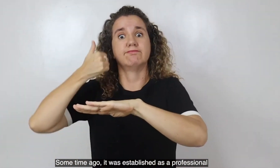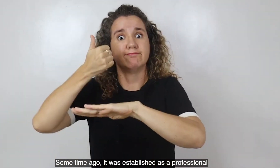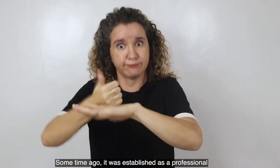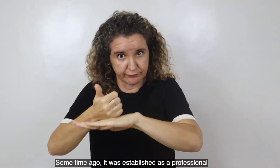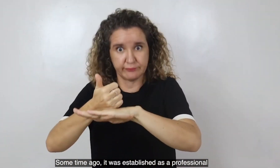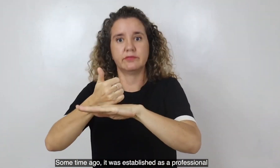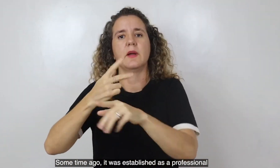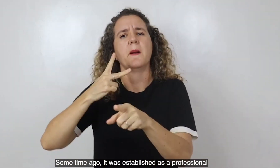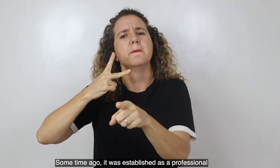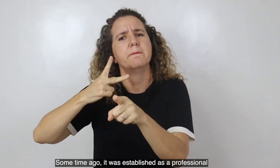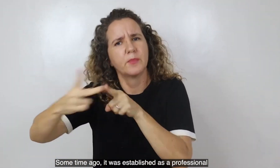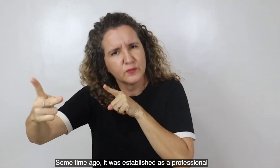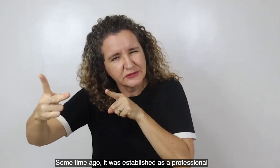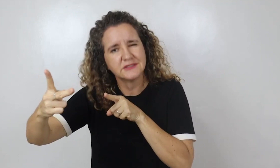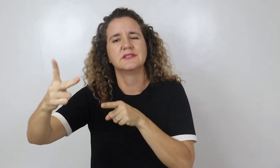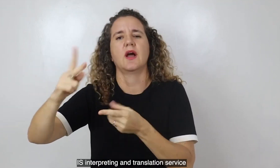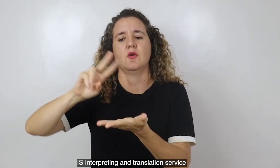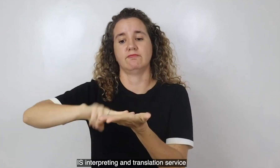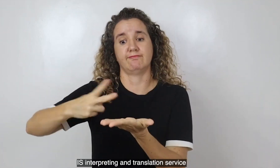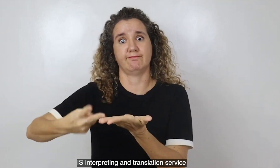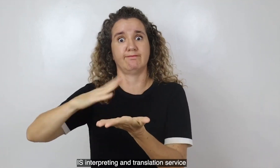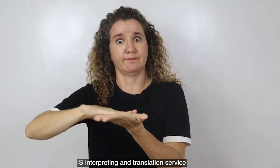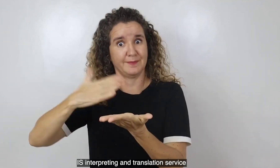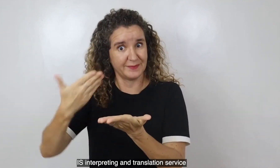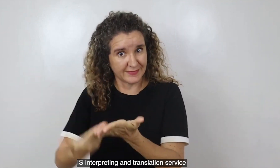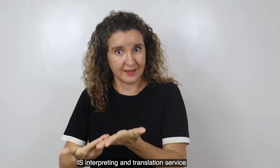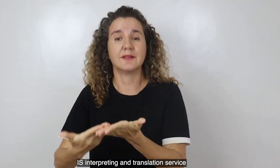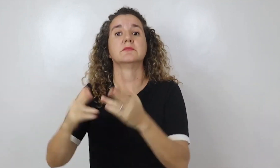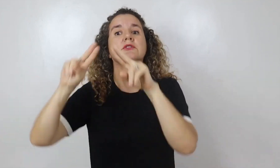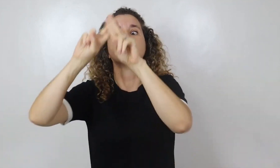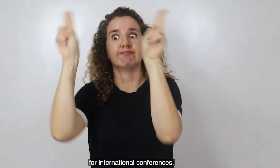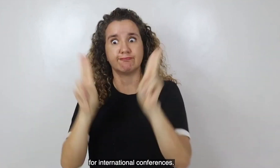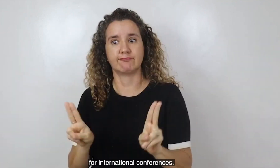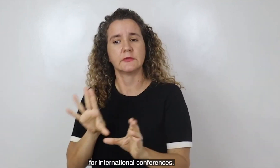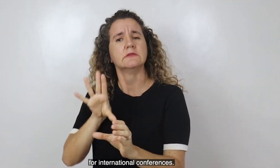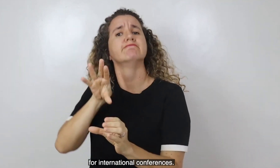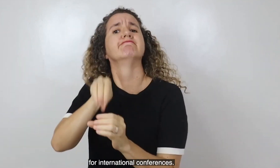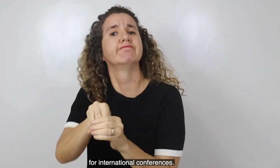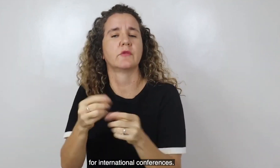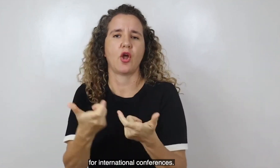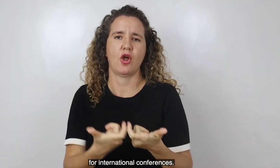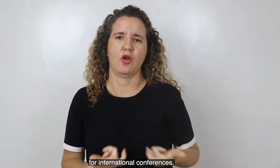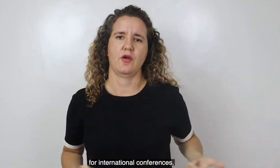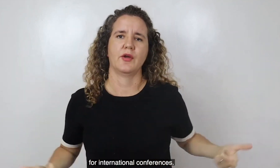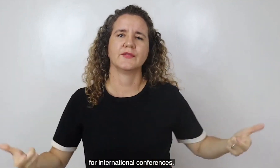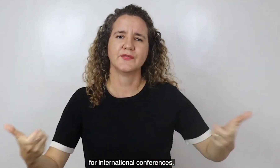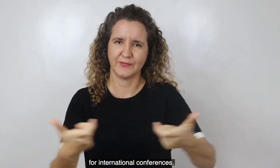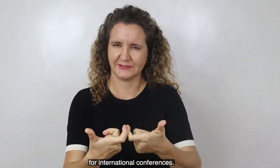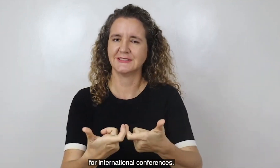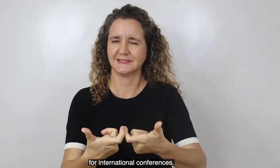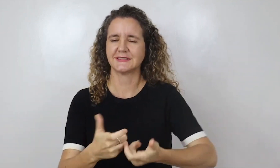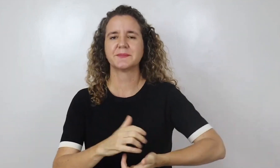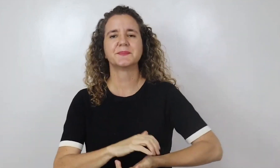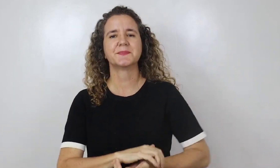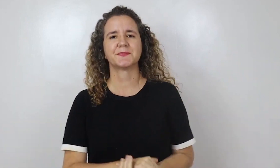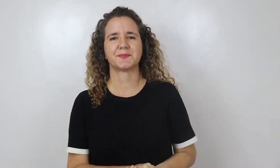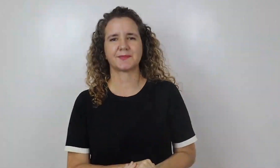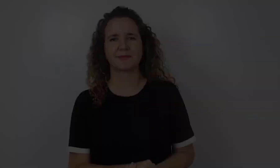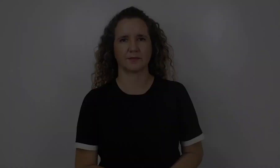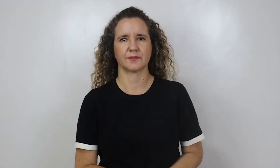ago, it was established as a professional IS interpreting and translation service for international conferences.